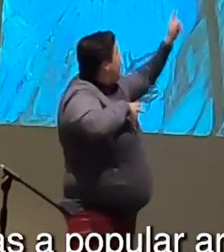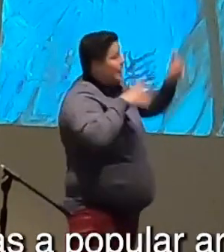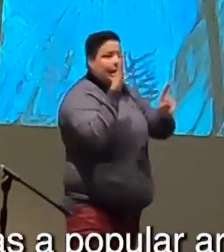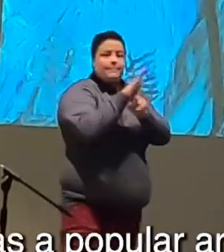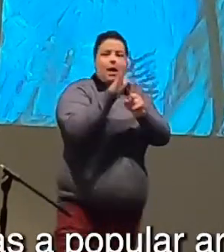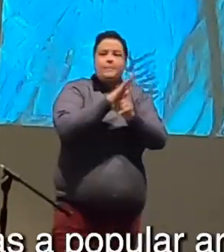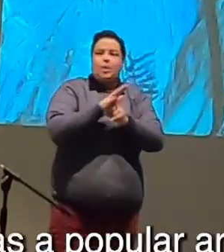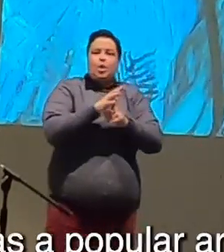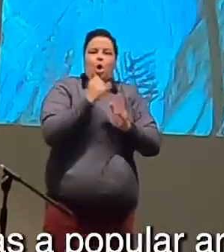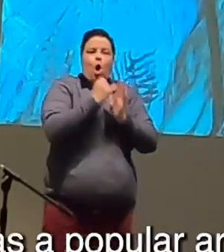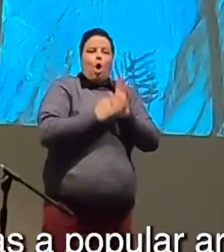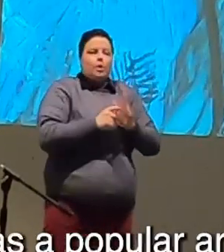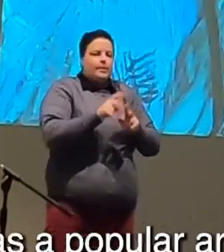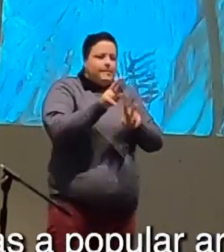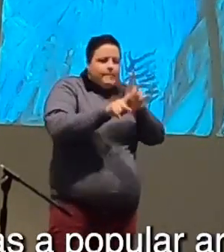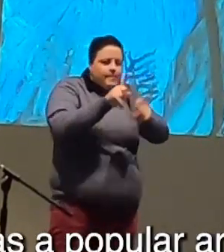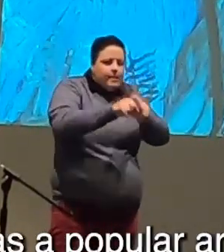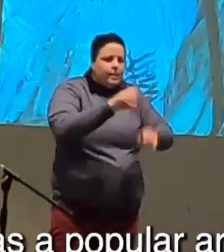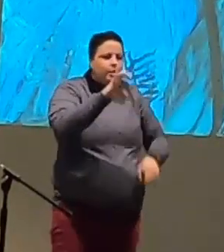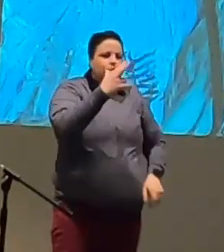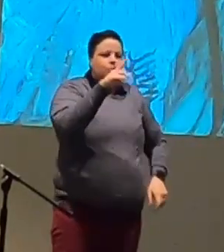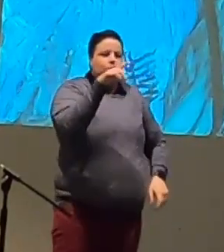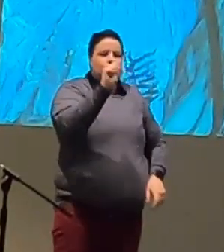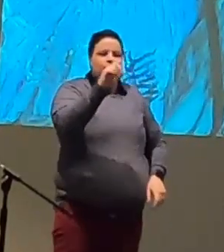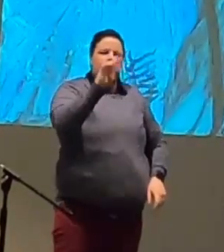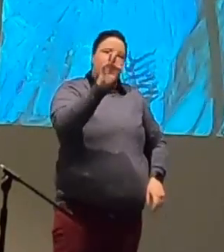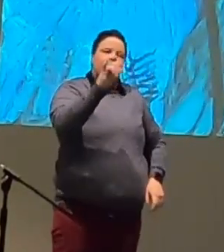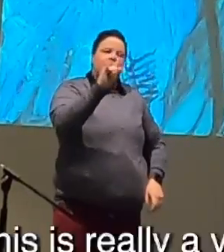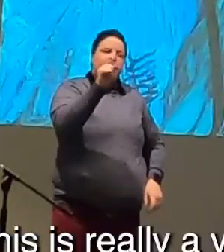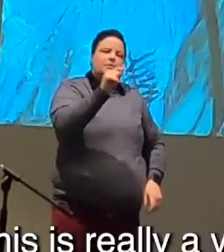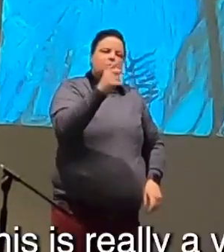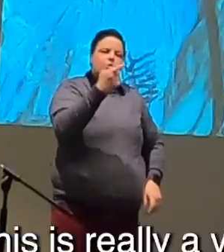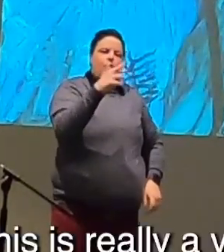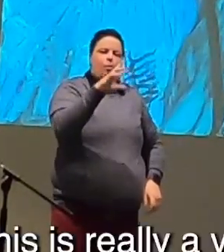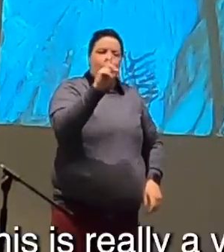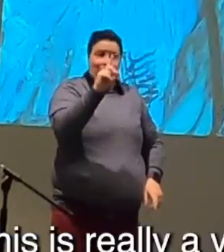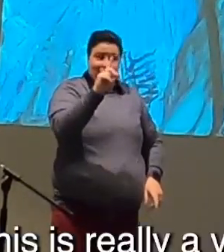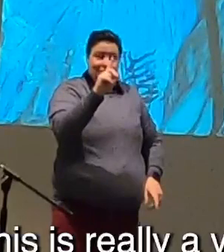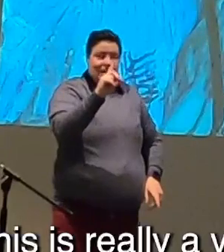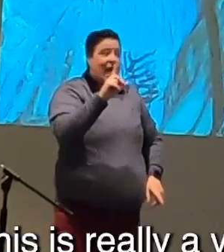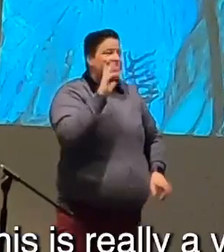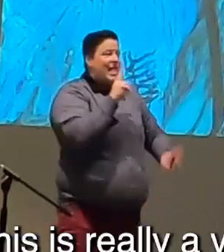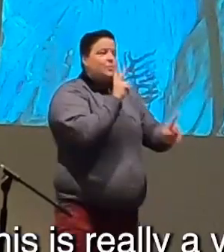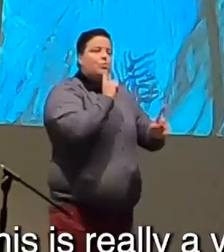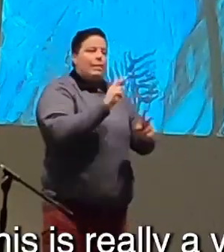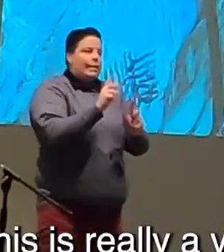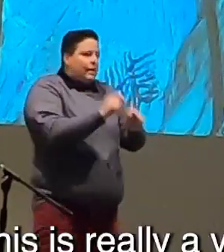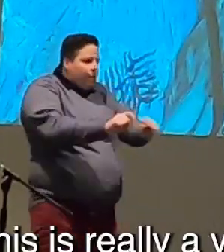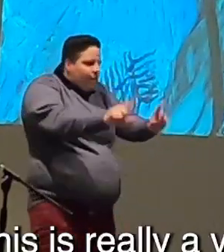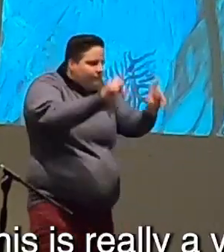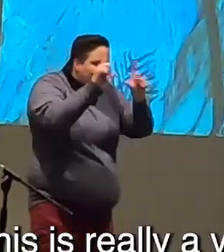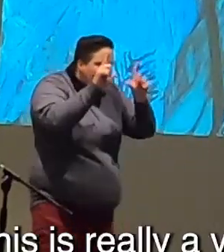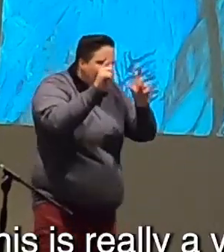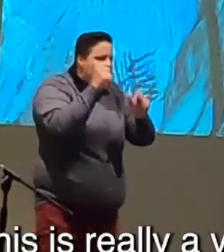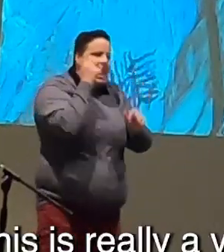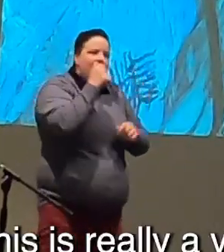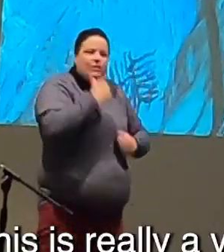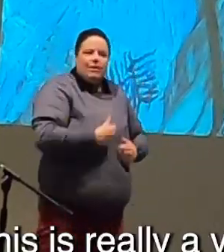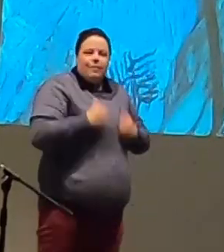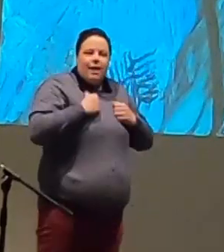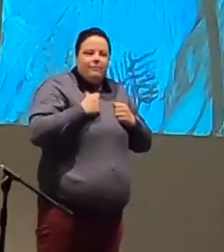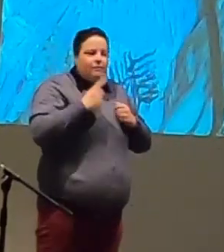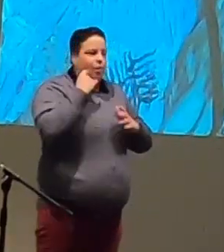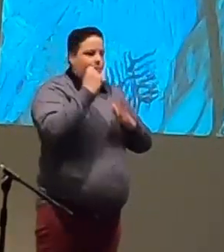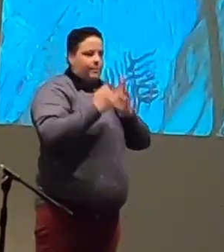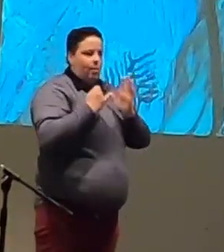popular art critic at the time, Charles Fitzgerald. So this is really a view into everyday life of an